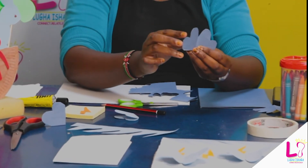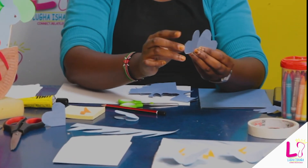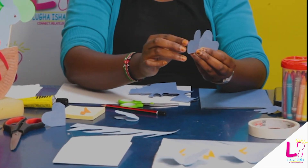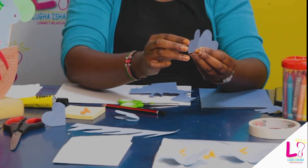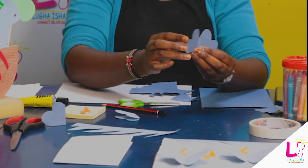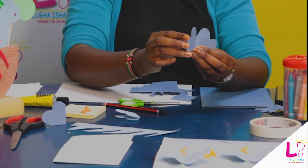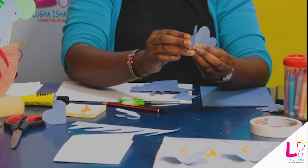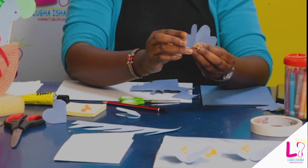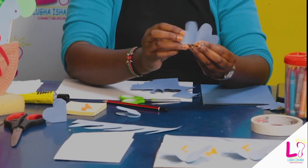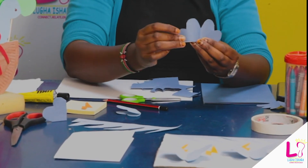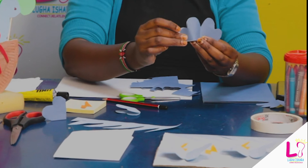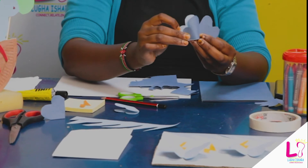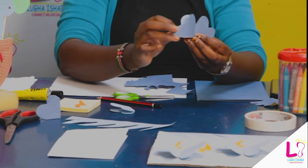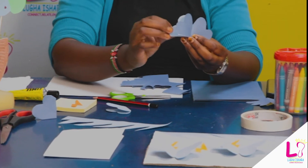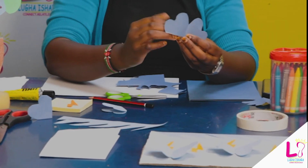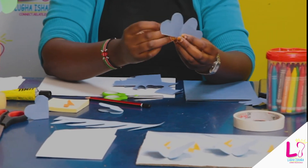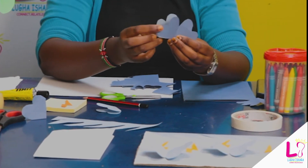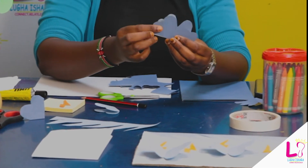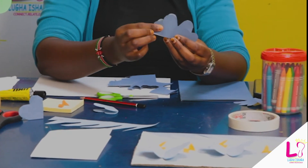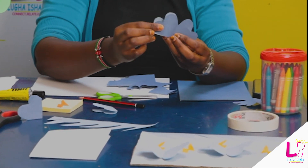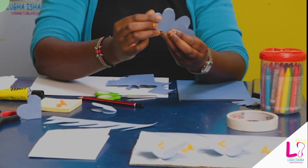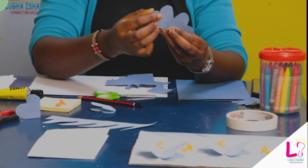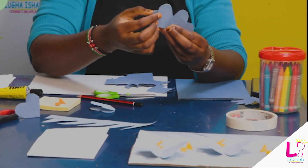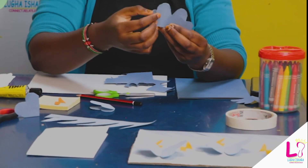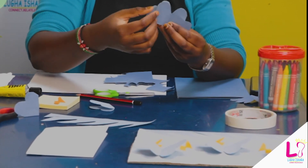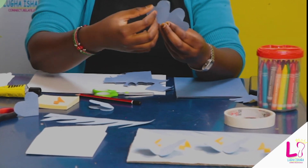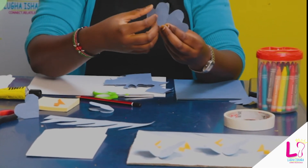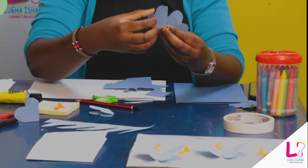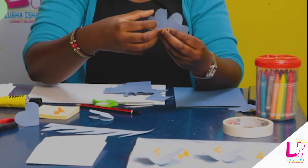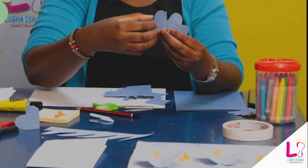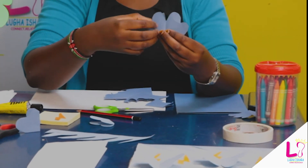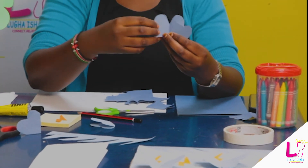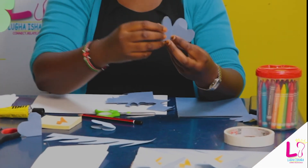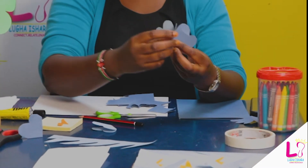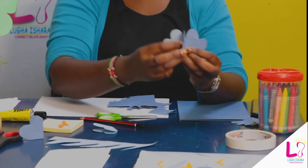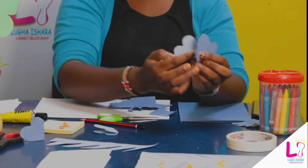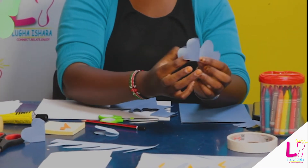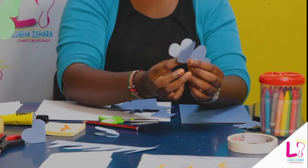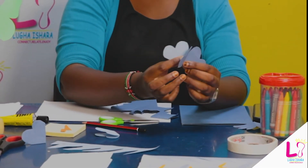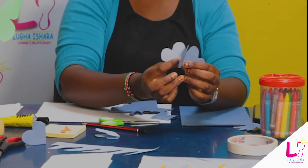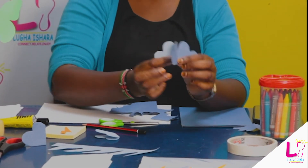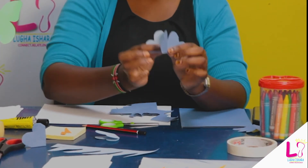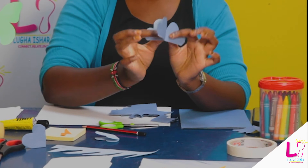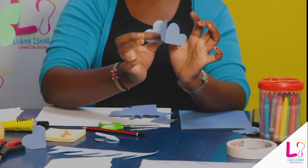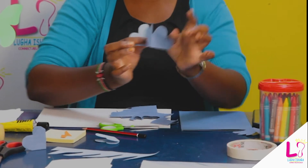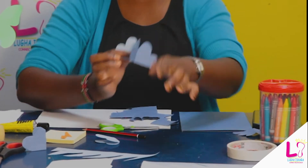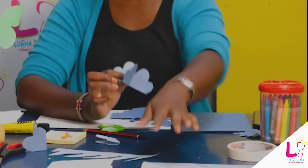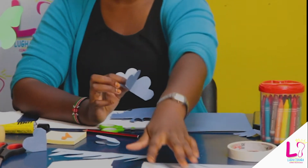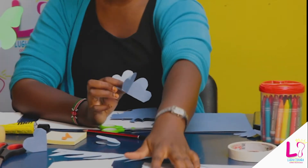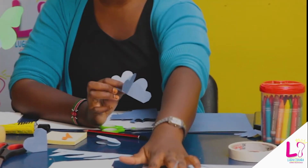that, and you have that. So you need to open up so that the glue doesn't stick. So we have that way. But to make it this